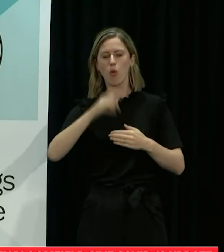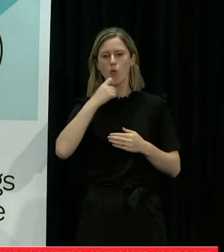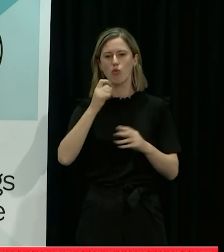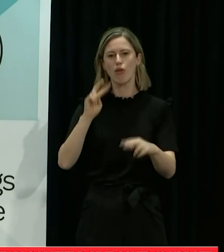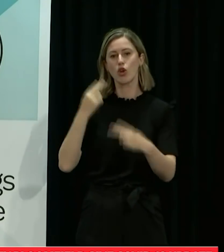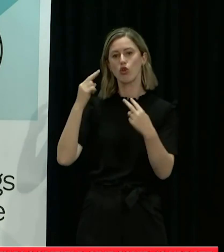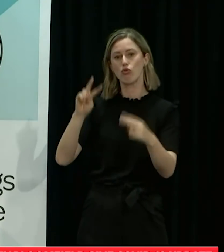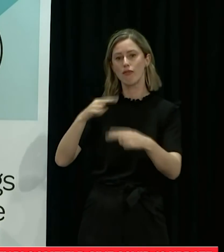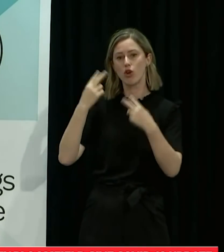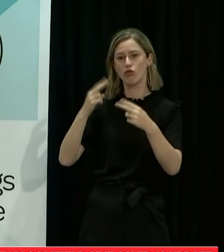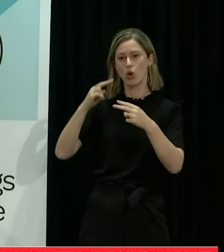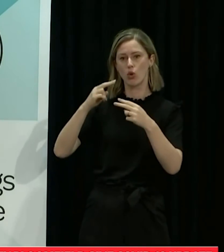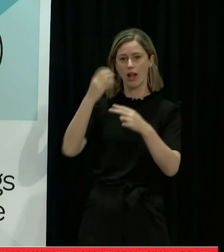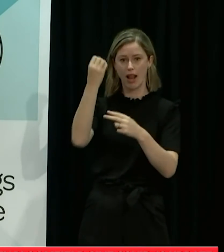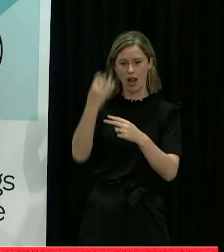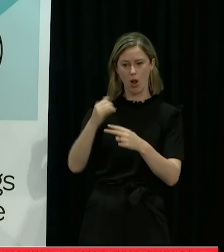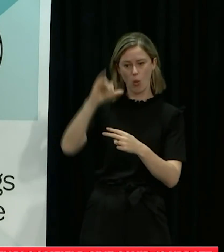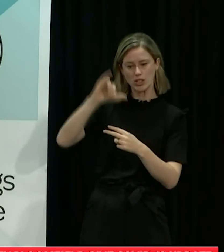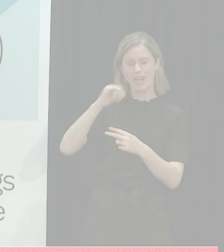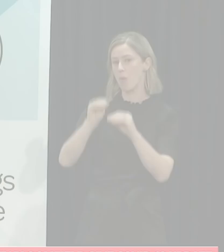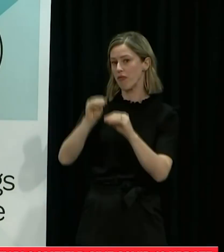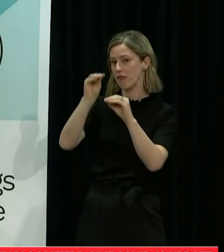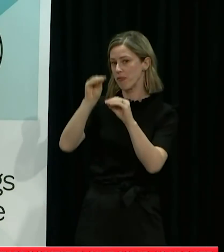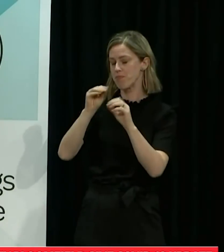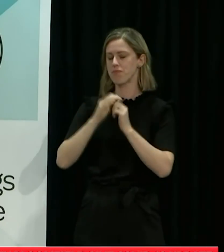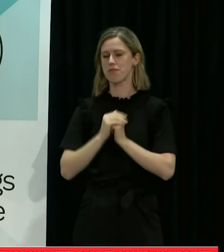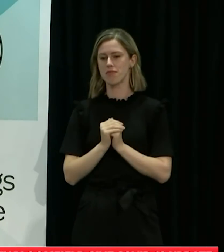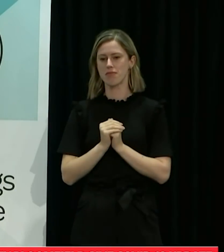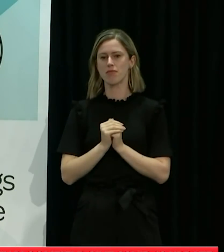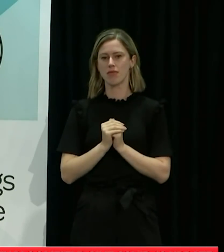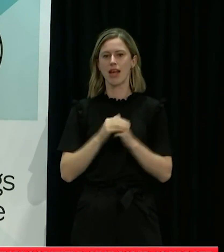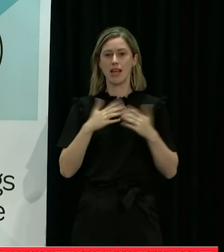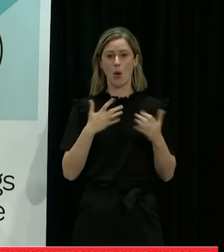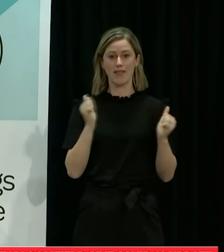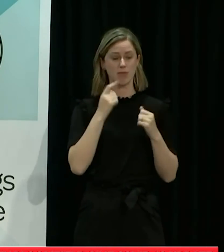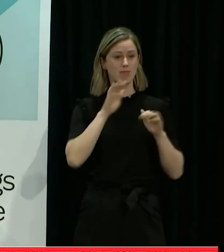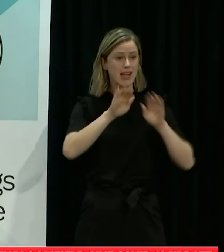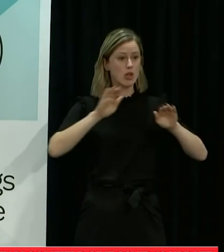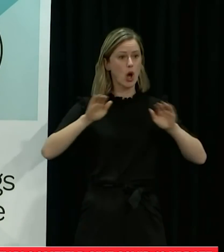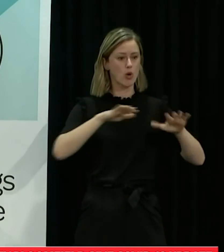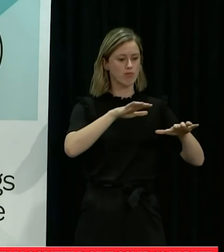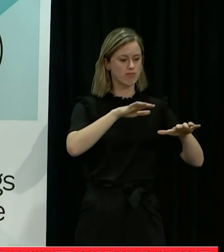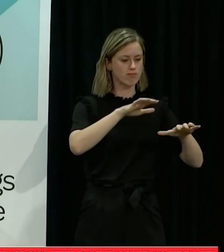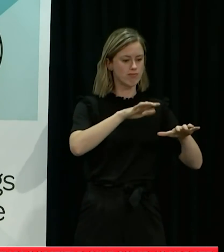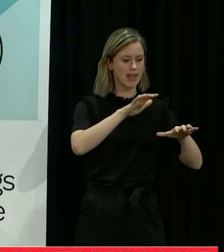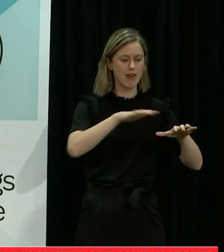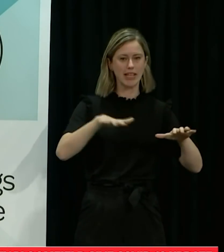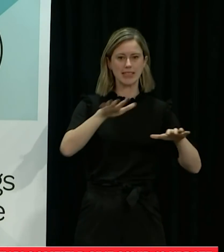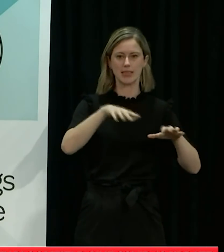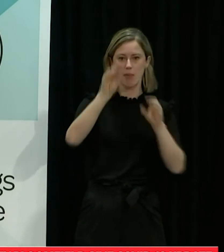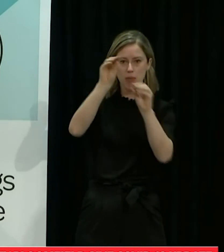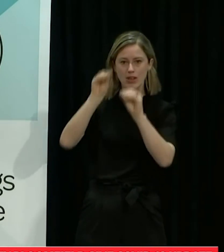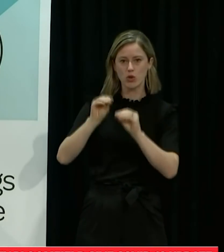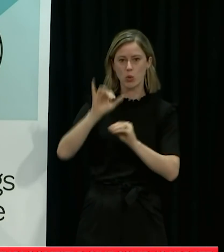routine of reviewing settings on a fortnightly basis. But now that we've set where districts will enter, what do they each mean?